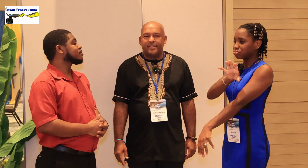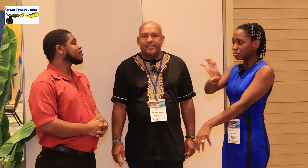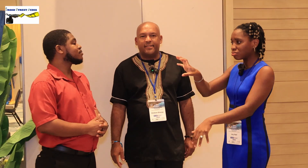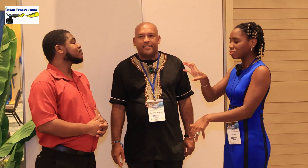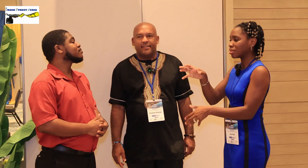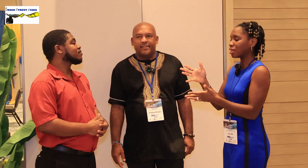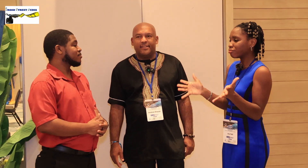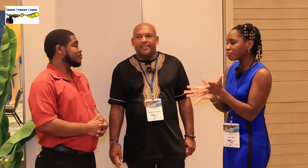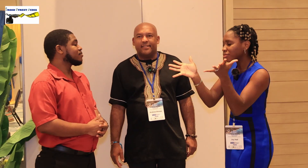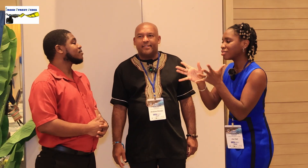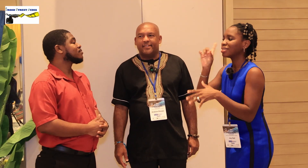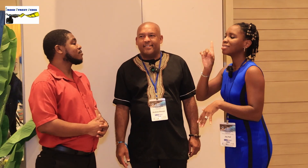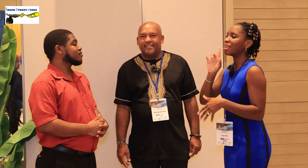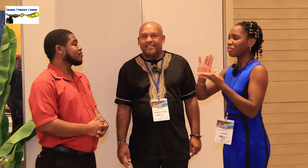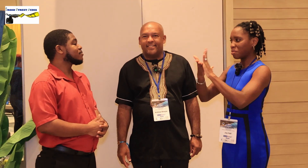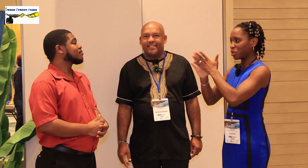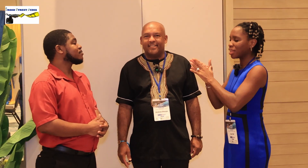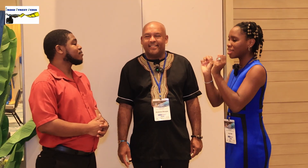Yes.